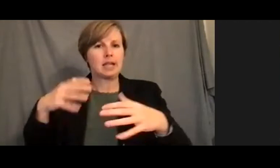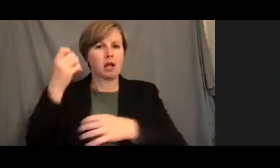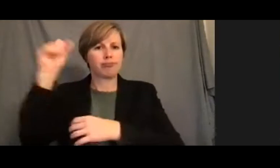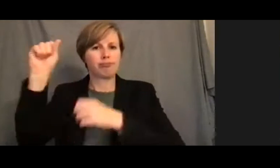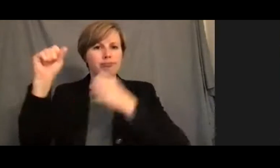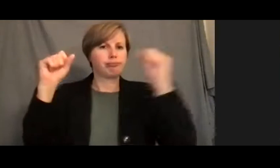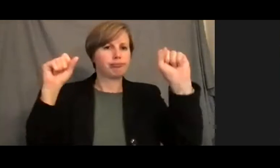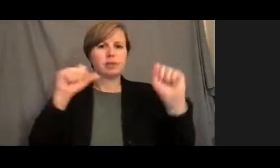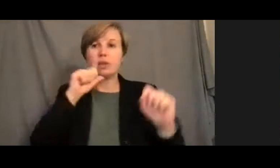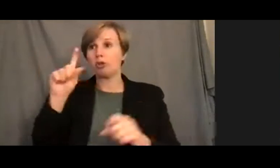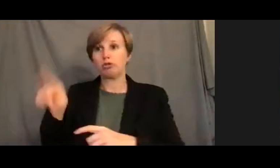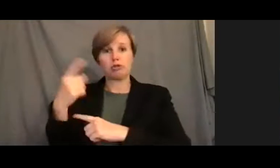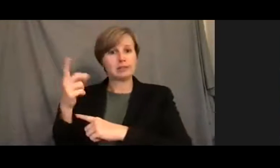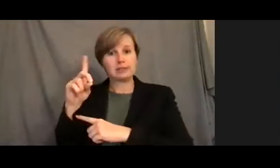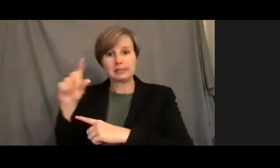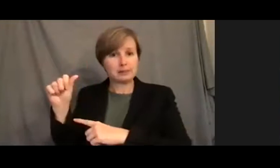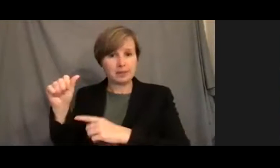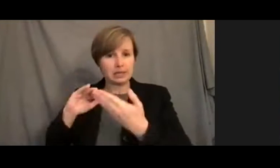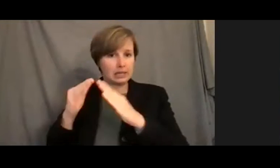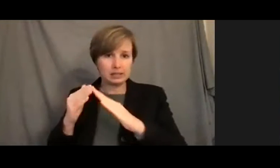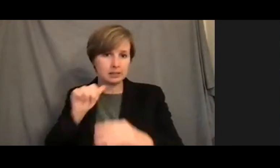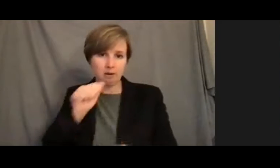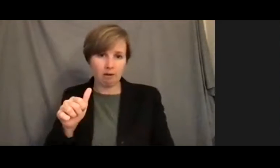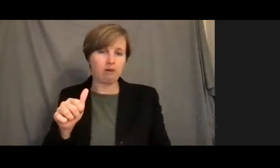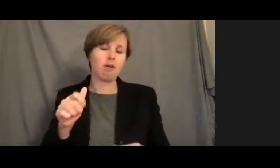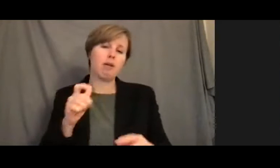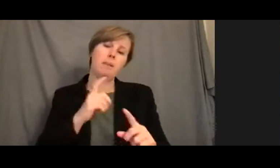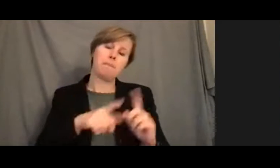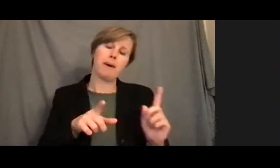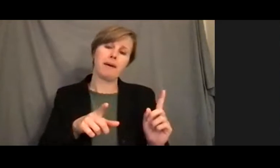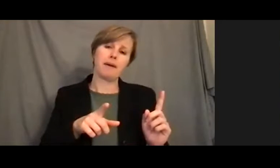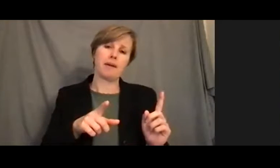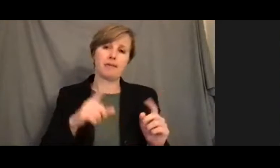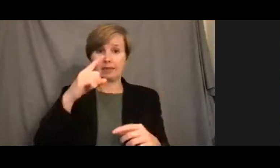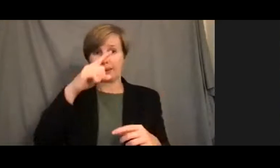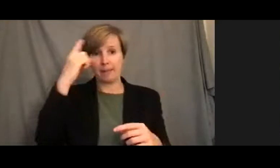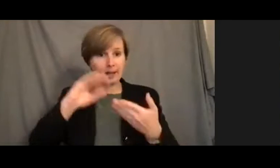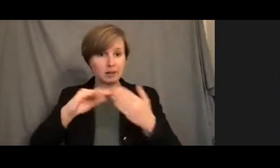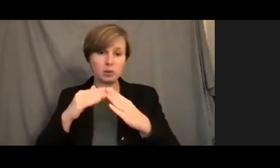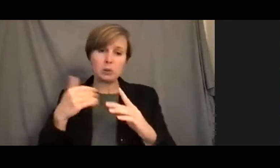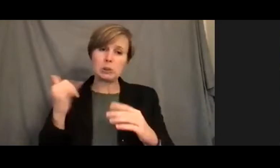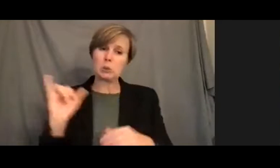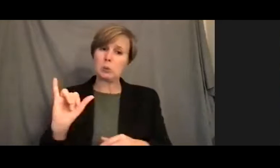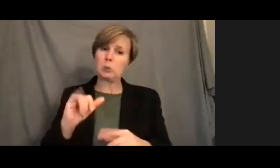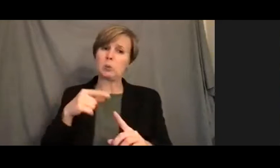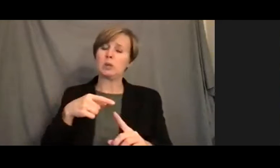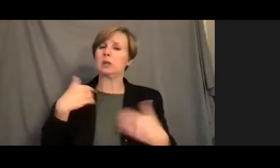the disabled community, but certainly the Black community especially has been